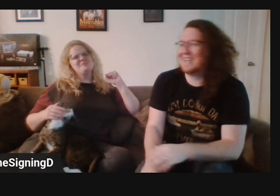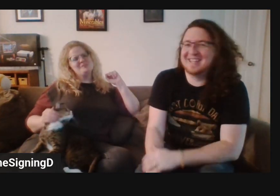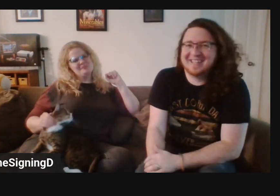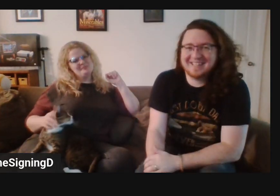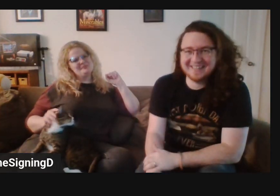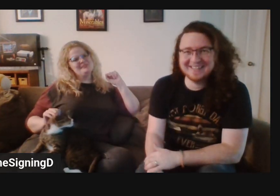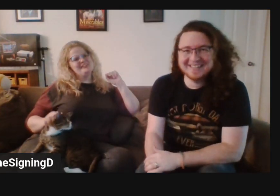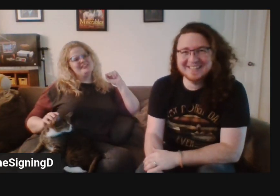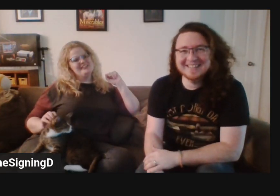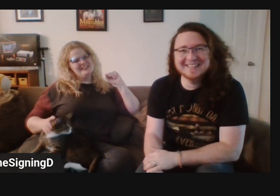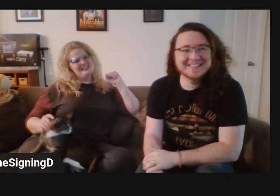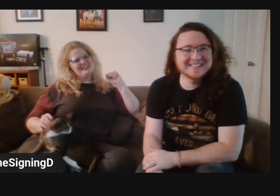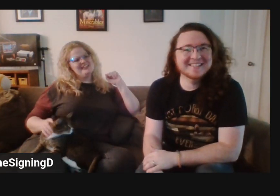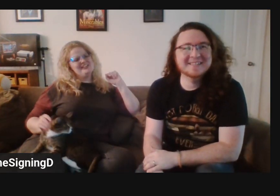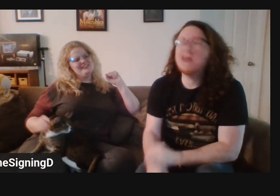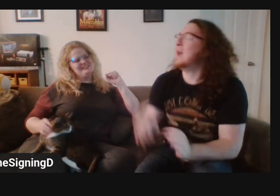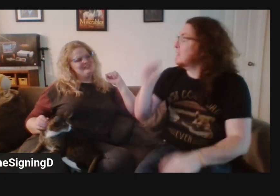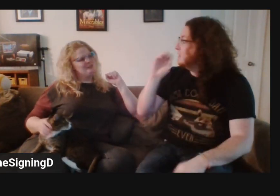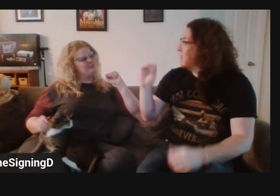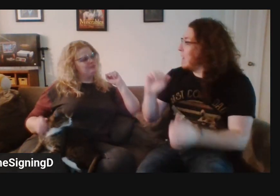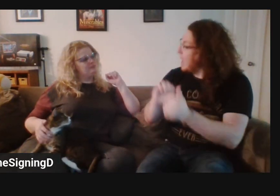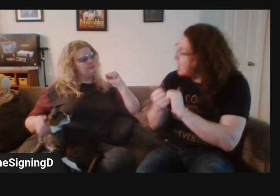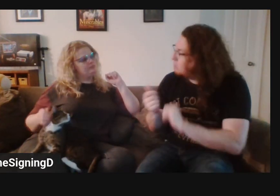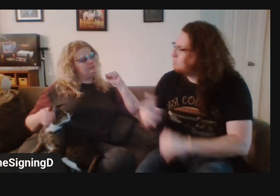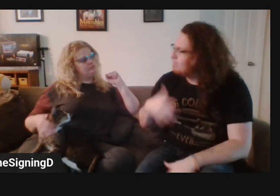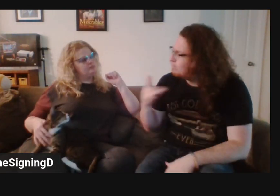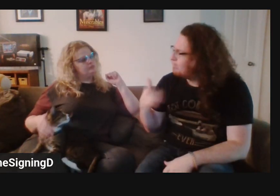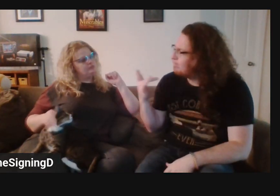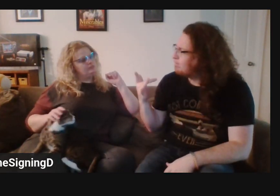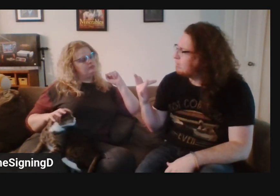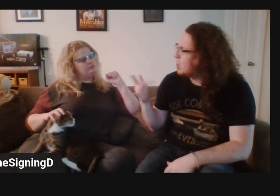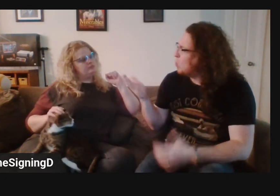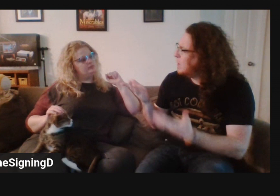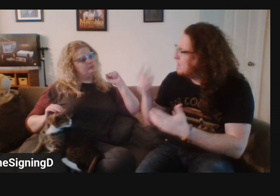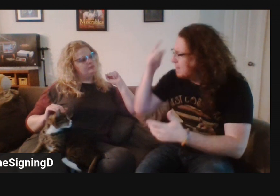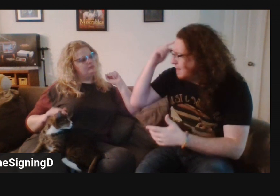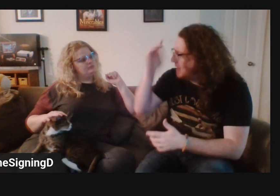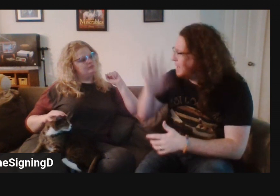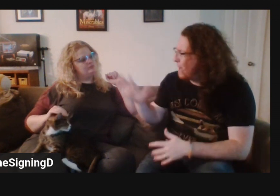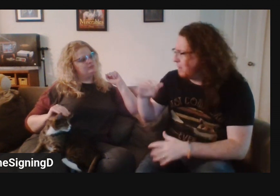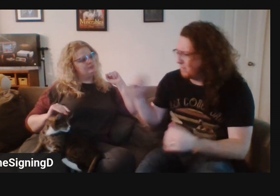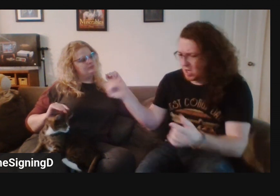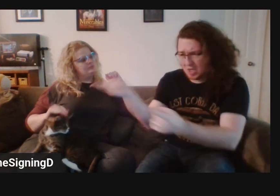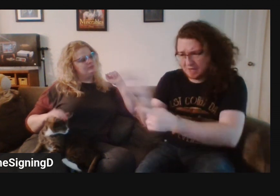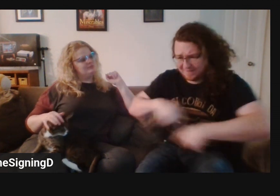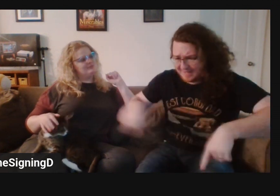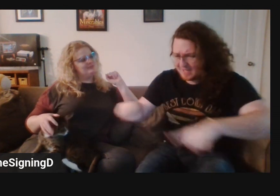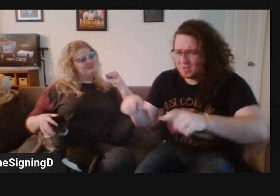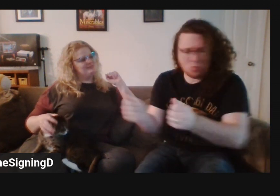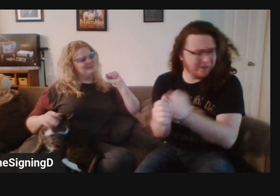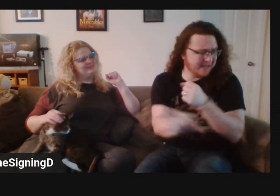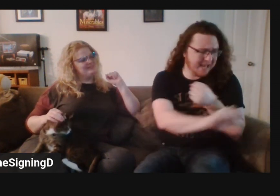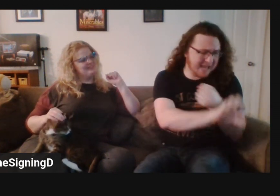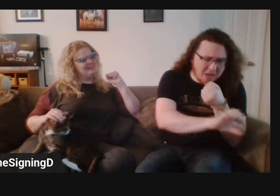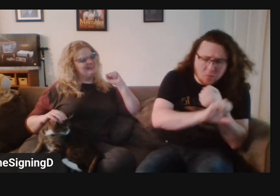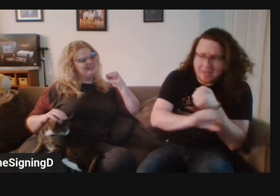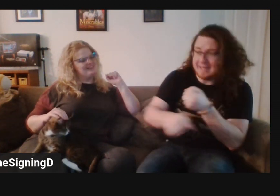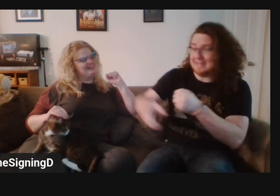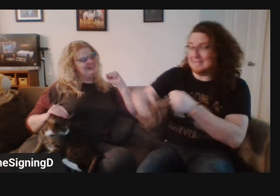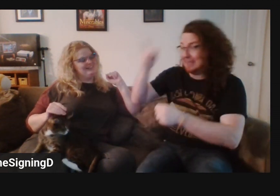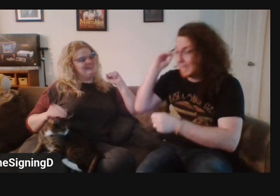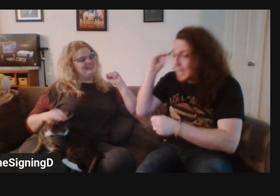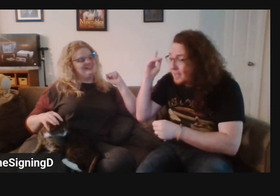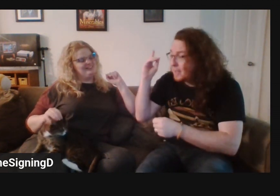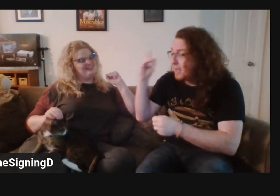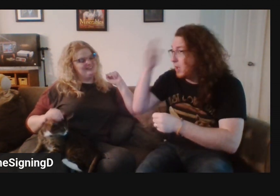balance. So how do you feel, what do you think about all of this with Eowyn and Derek? I mean, I know